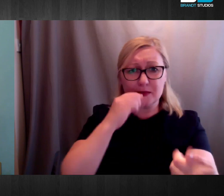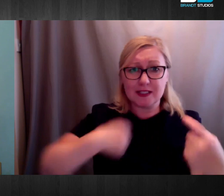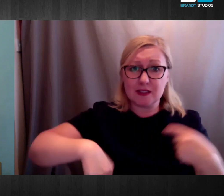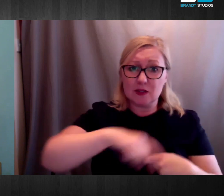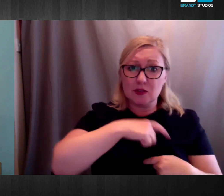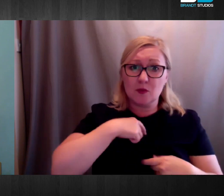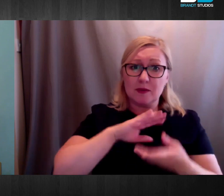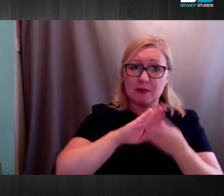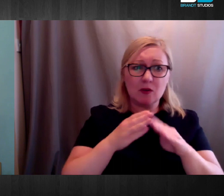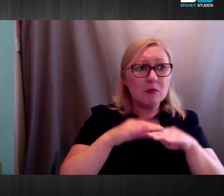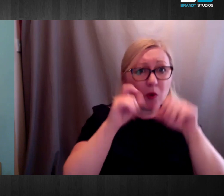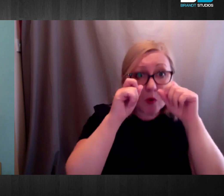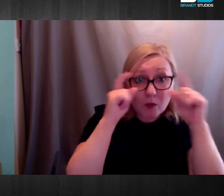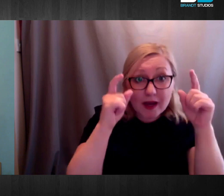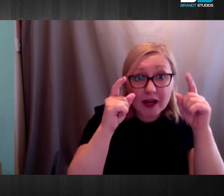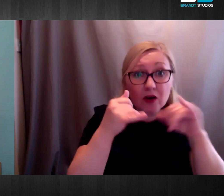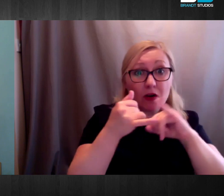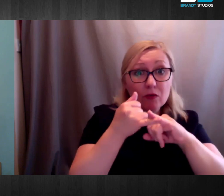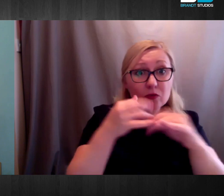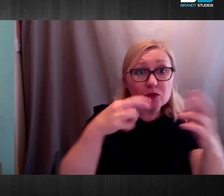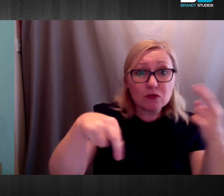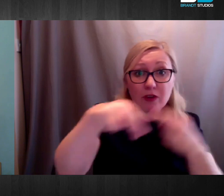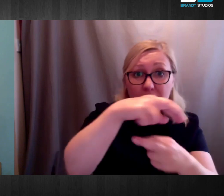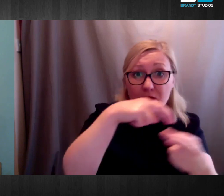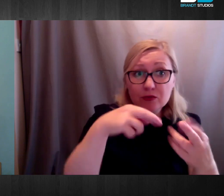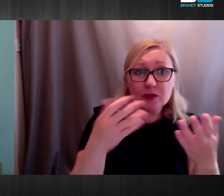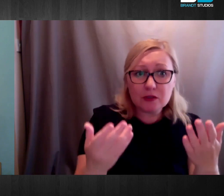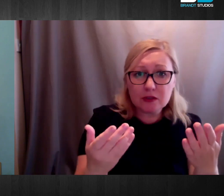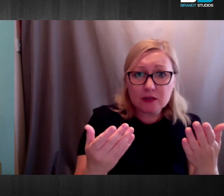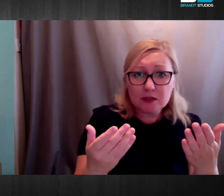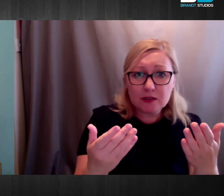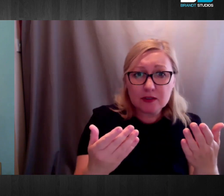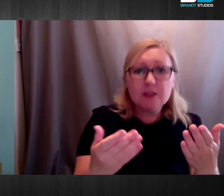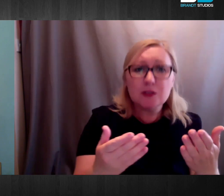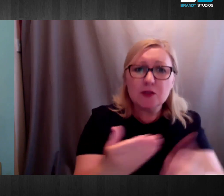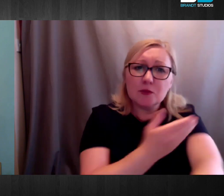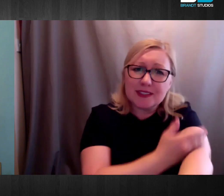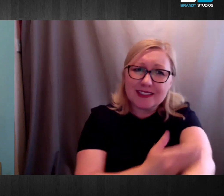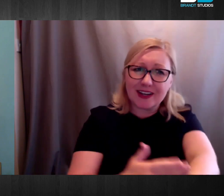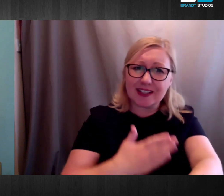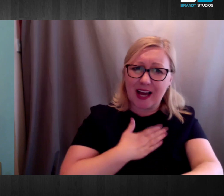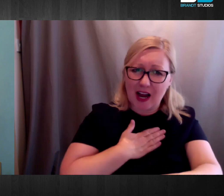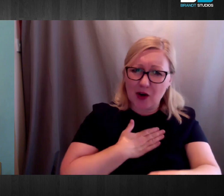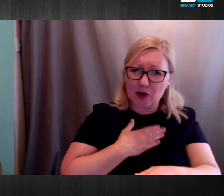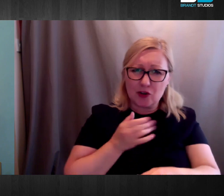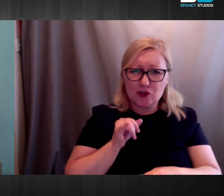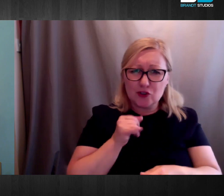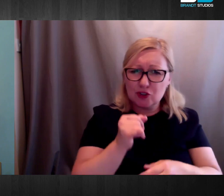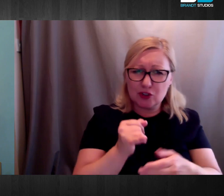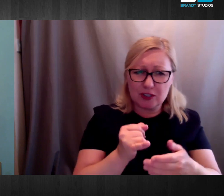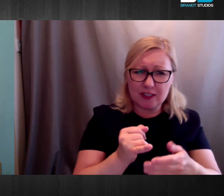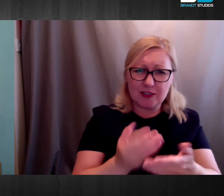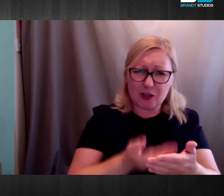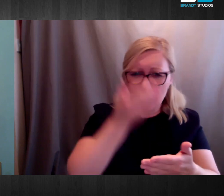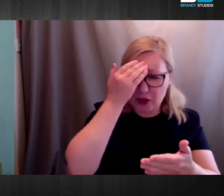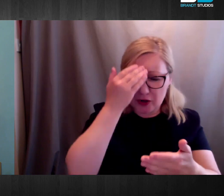in ways, I think we have all started our empathy journey without realising it. This evening's webinar is going to